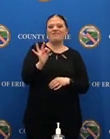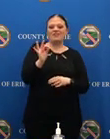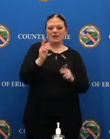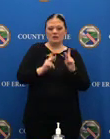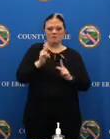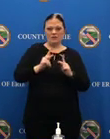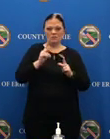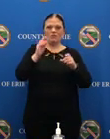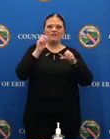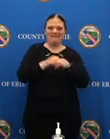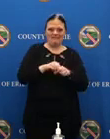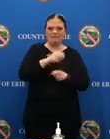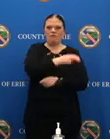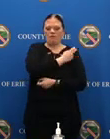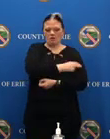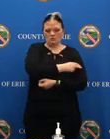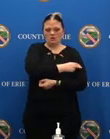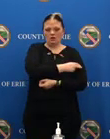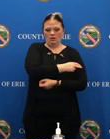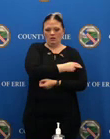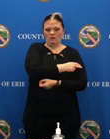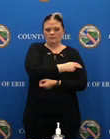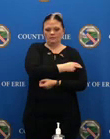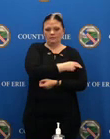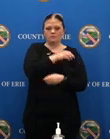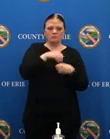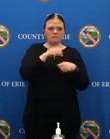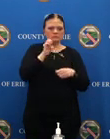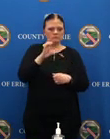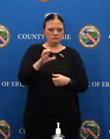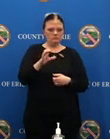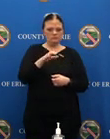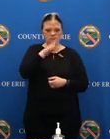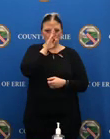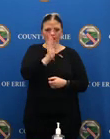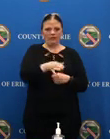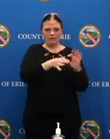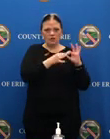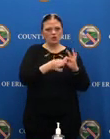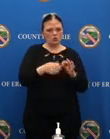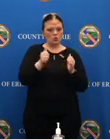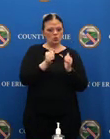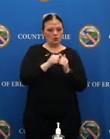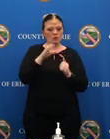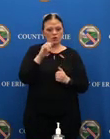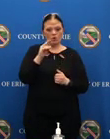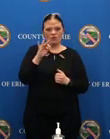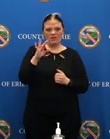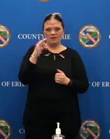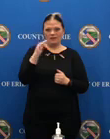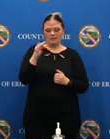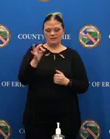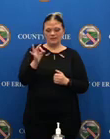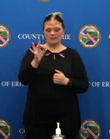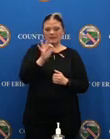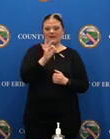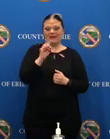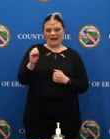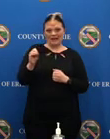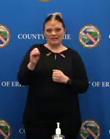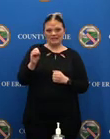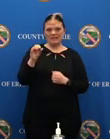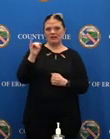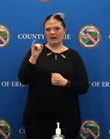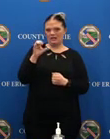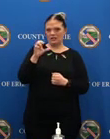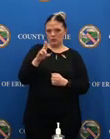that were hospitalized in the hospitals in Erie County directly associated with COVID-19. 90 of those were in the